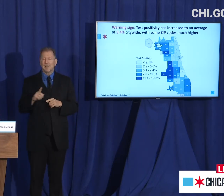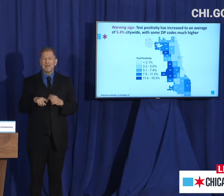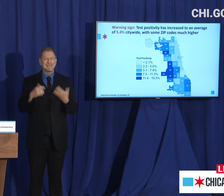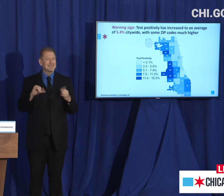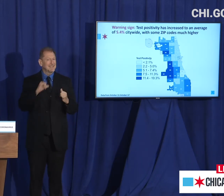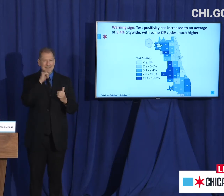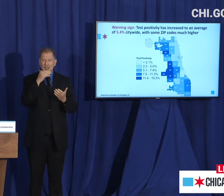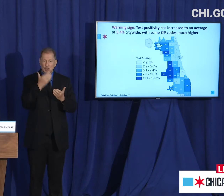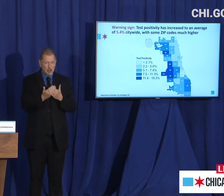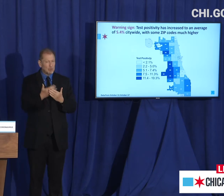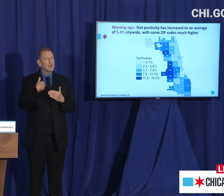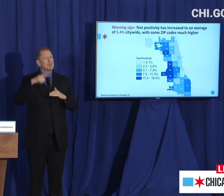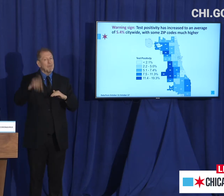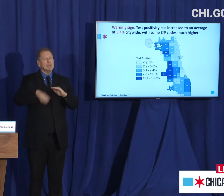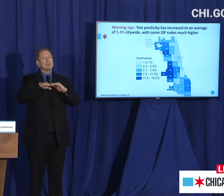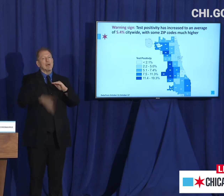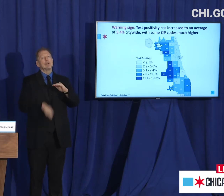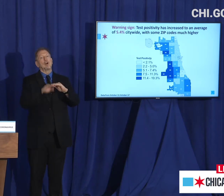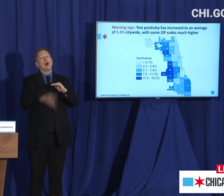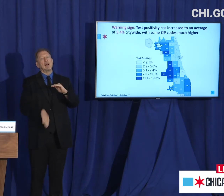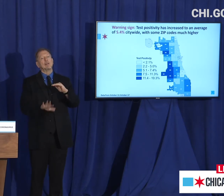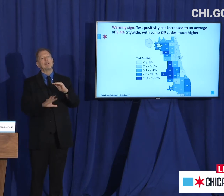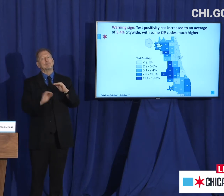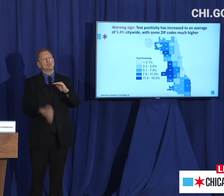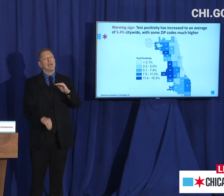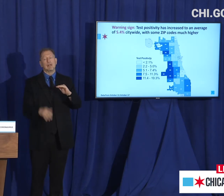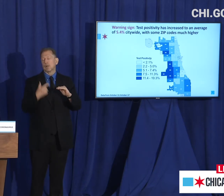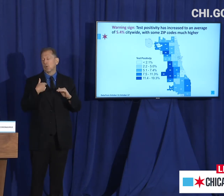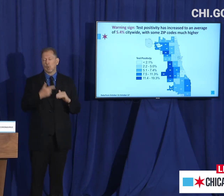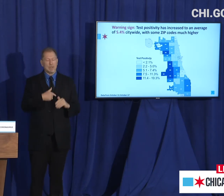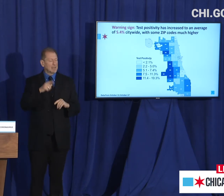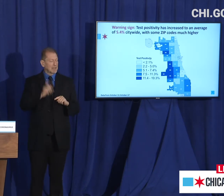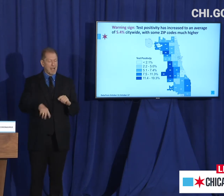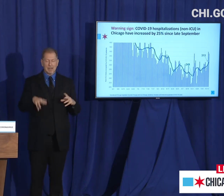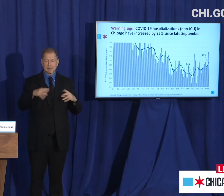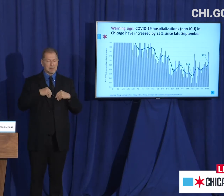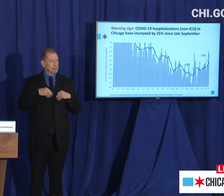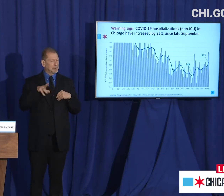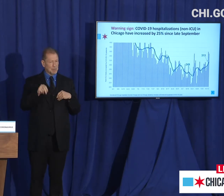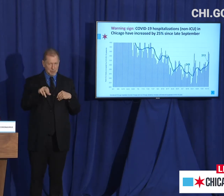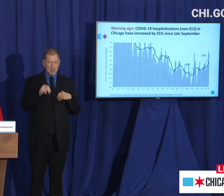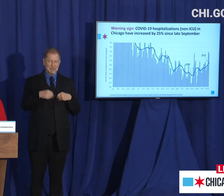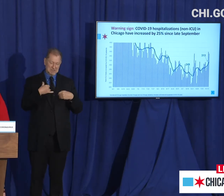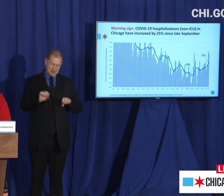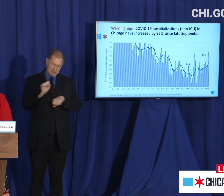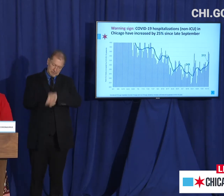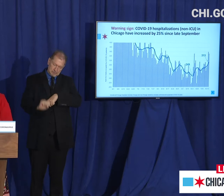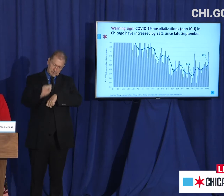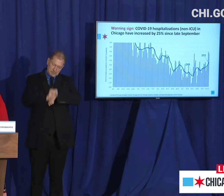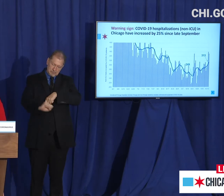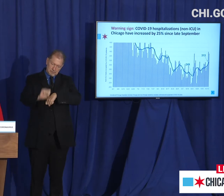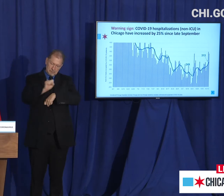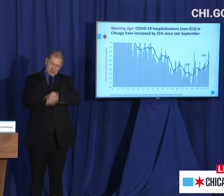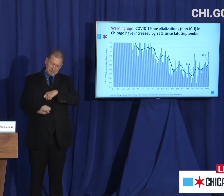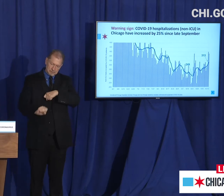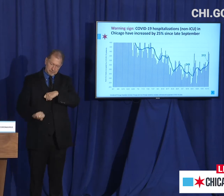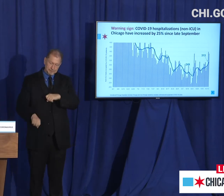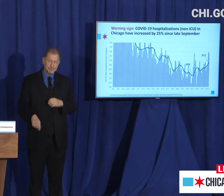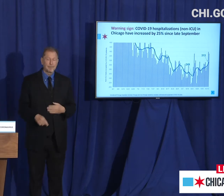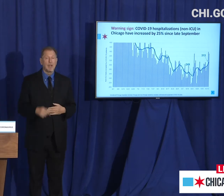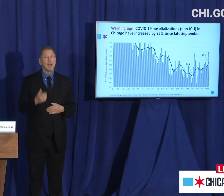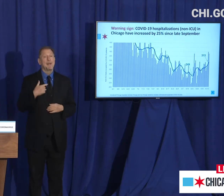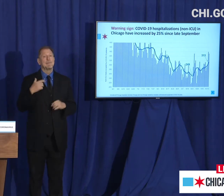in control, and we cannot rest comfortably in that number. And finally,